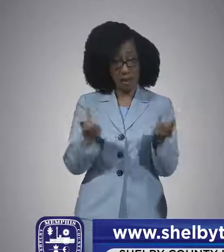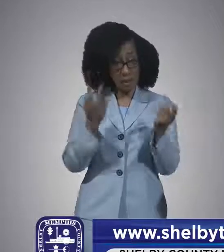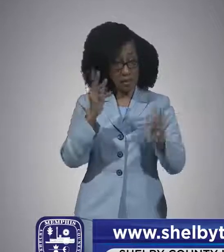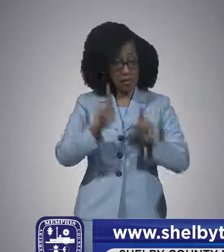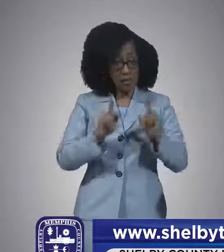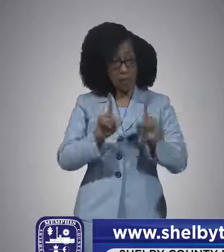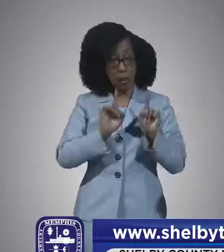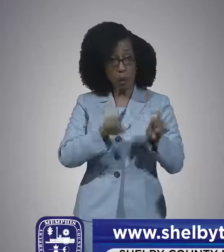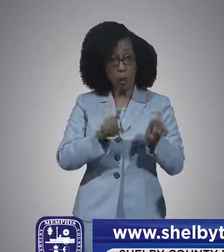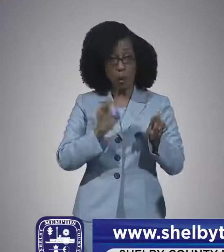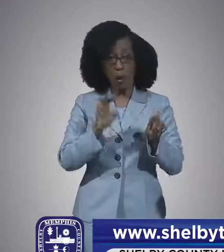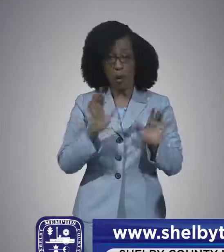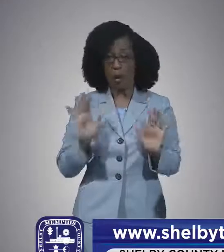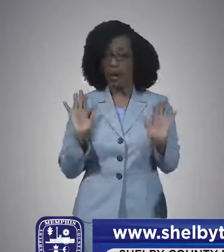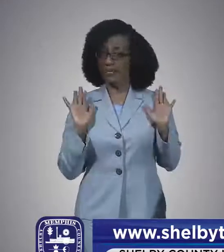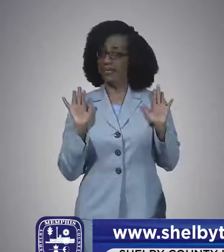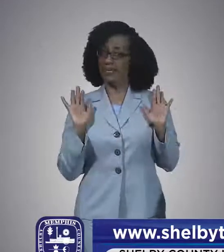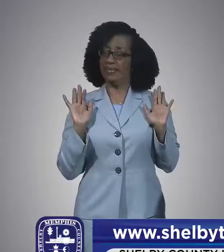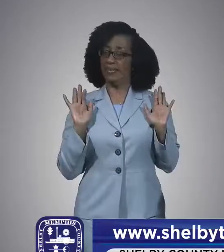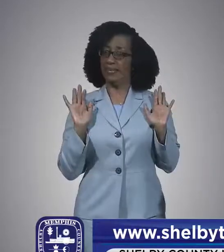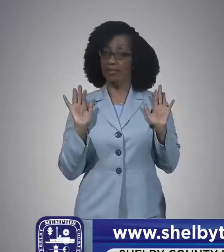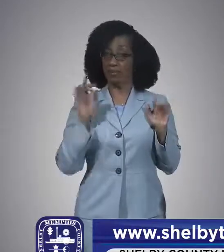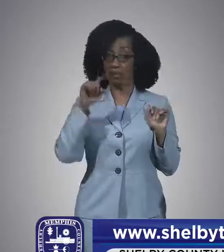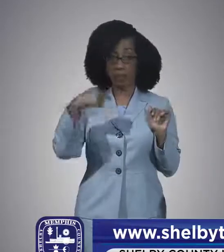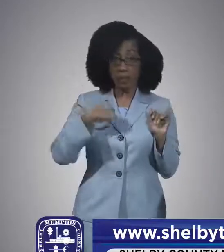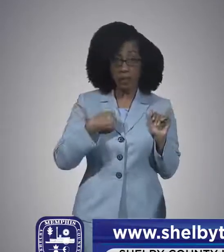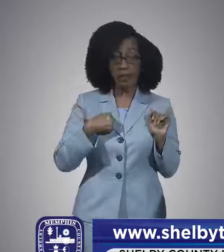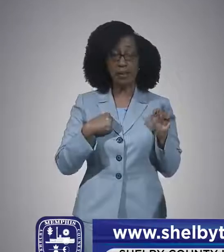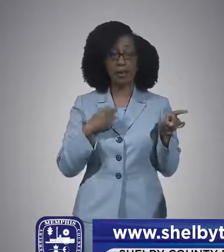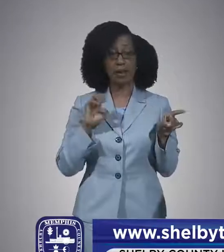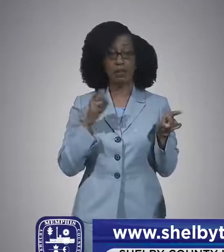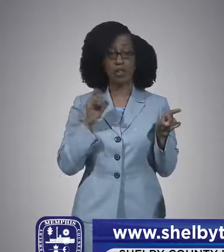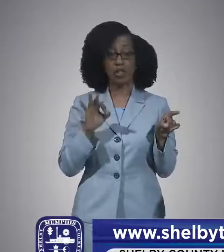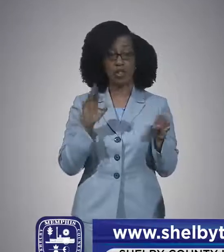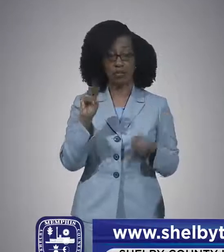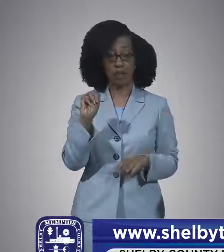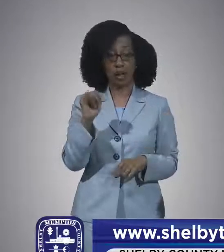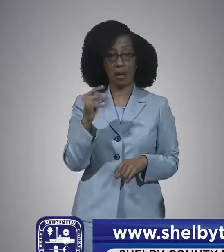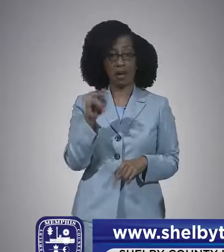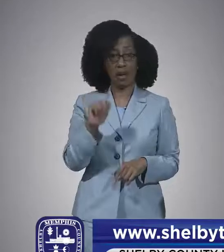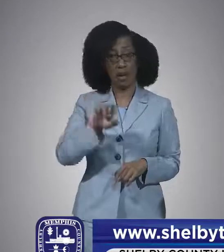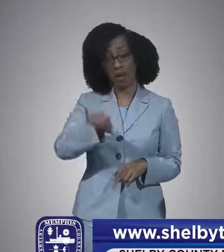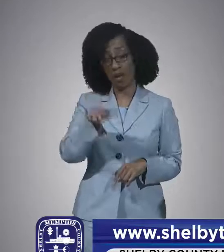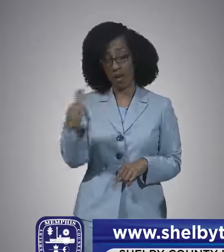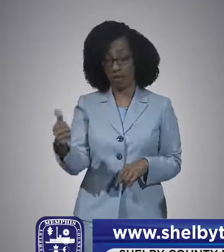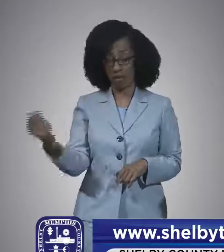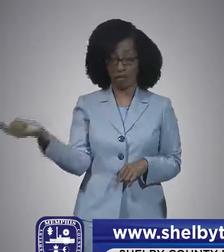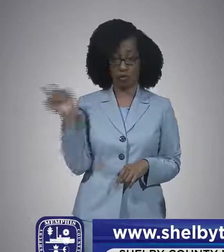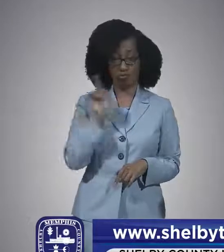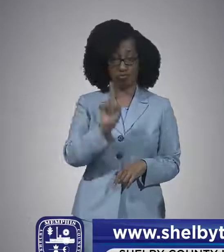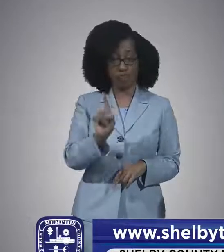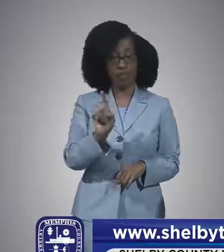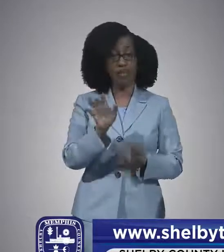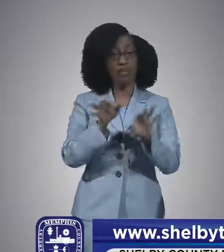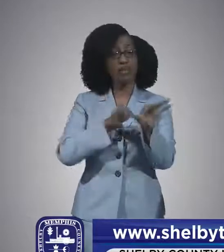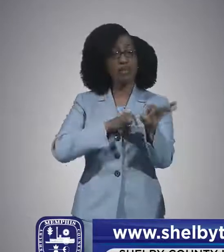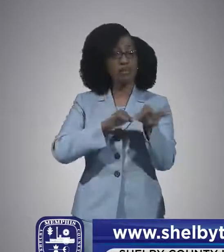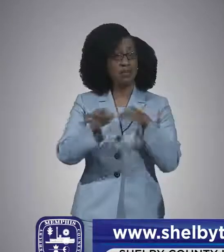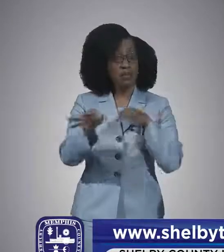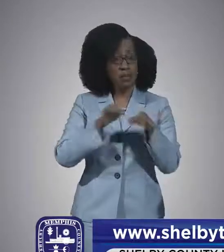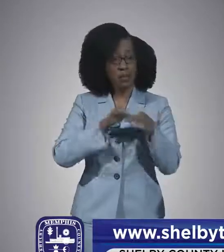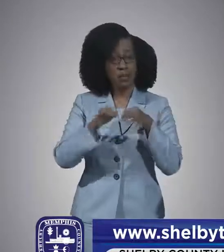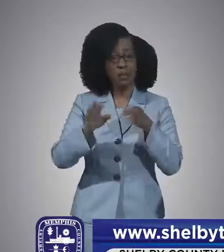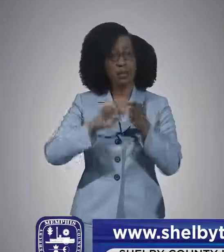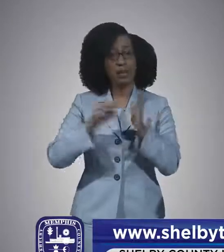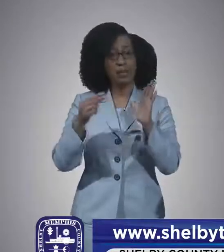risk is. Me, Chief McGowen, others that have gotten in front of this podium have explained what it means